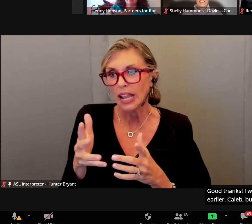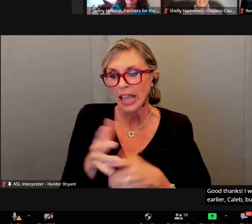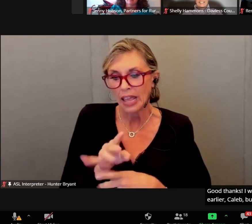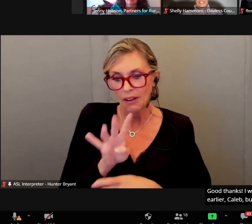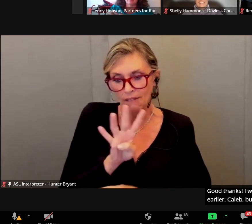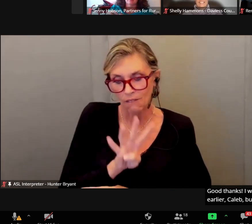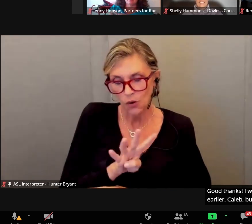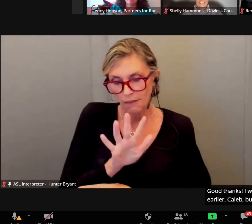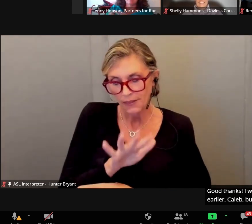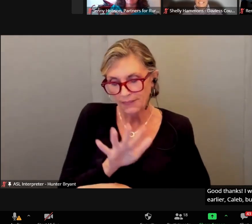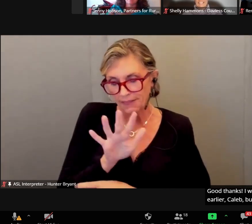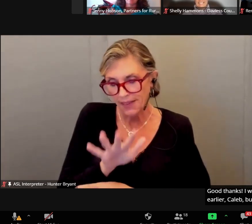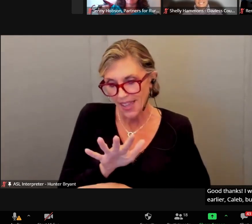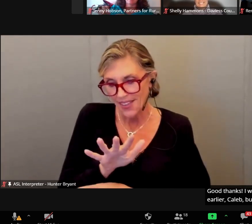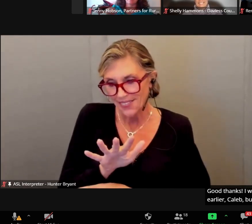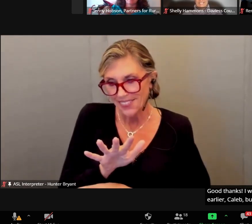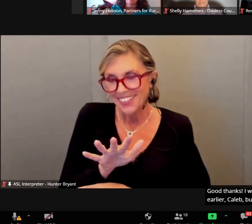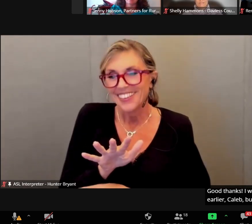5.